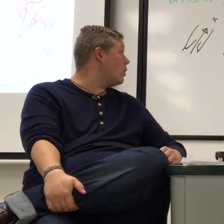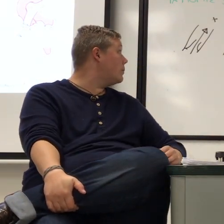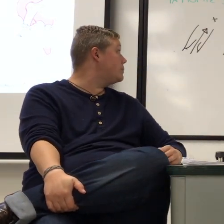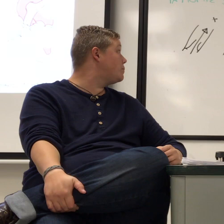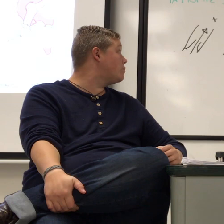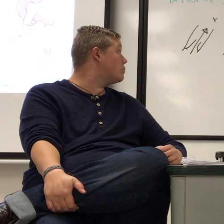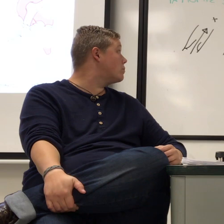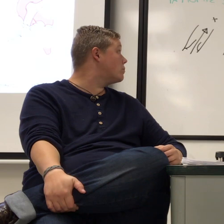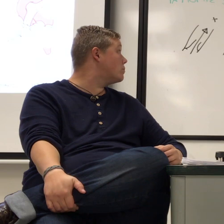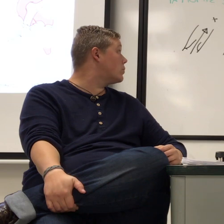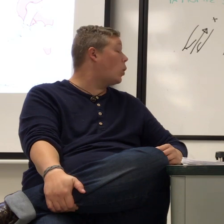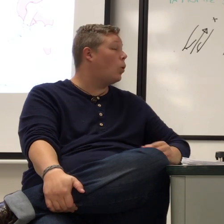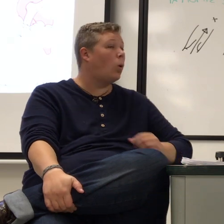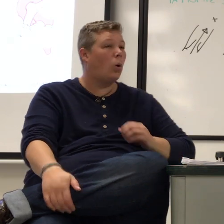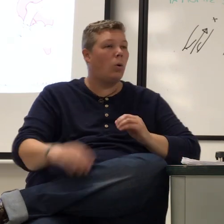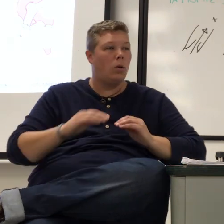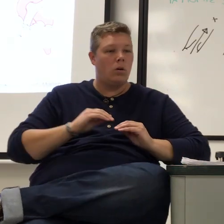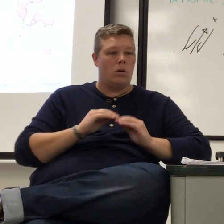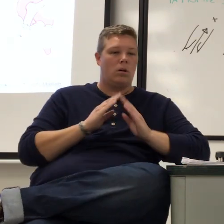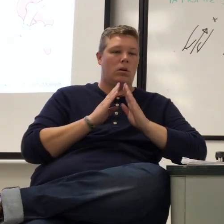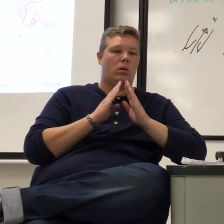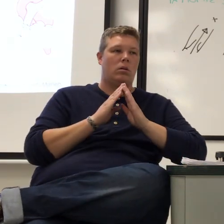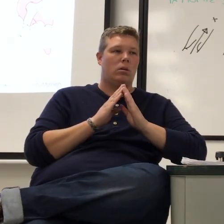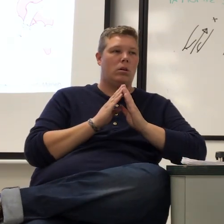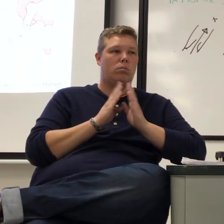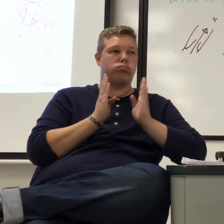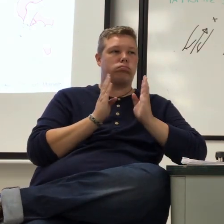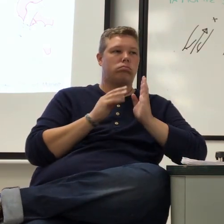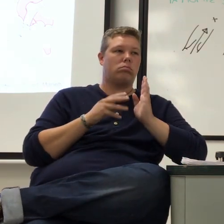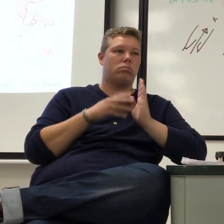When the valve closes, you get this quick reversal